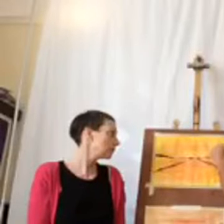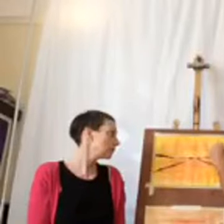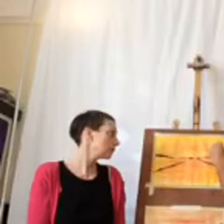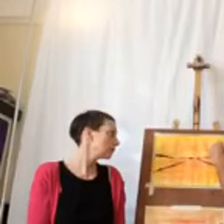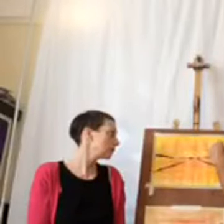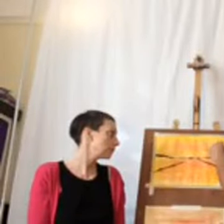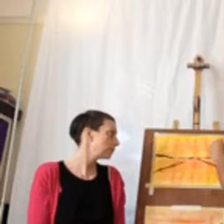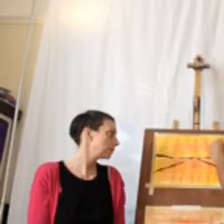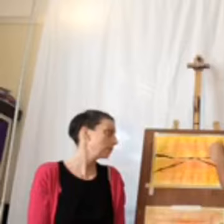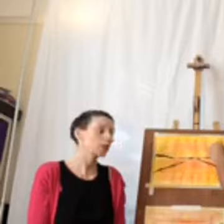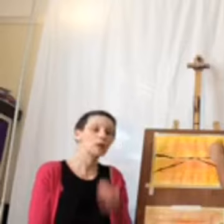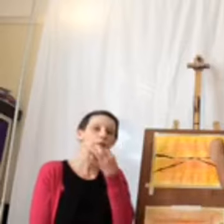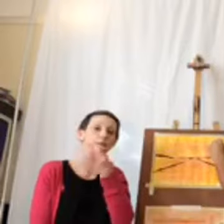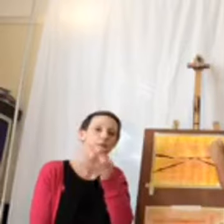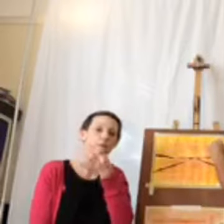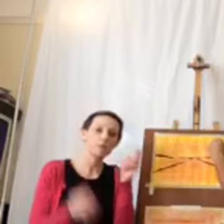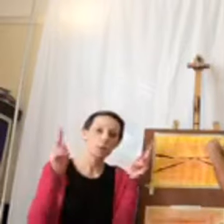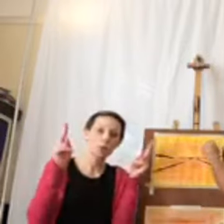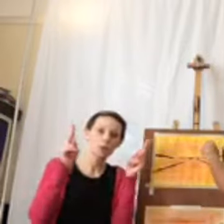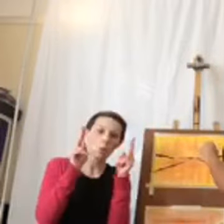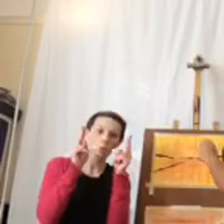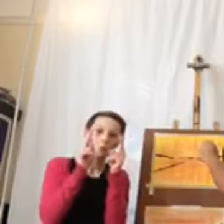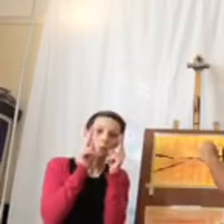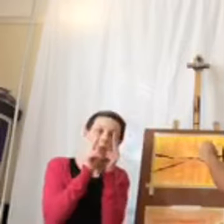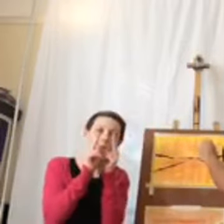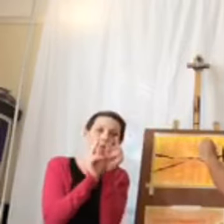a couple down out, a couple out, a